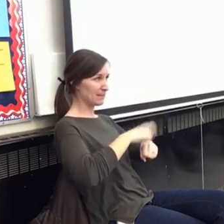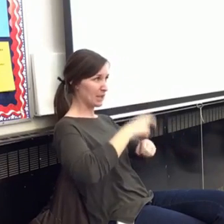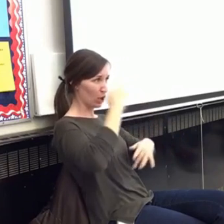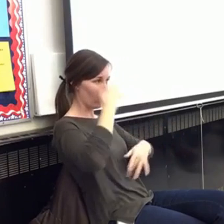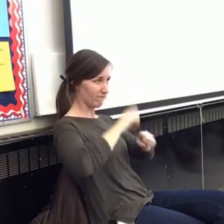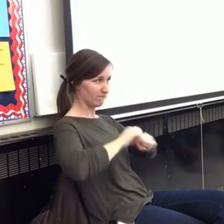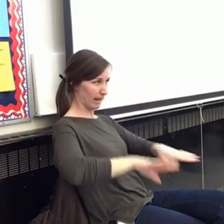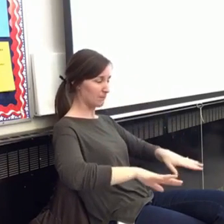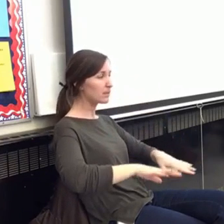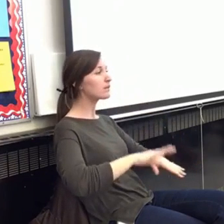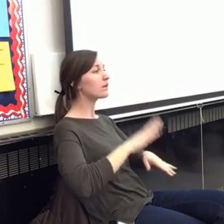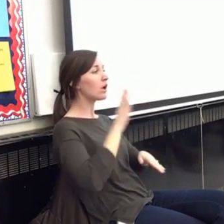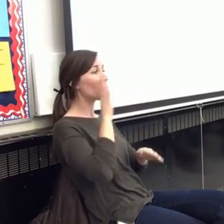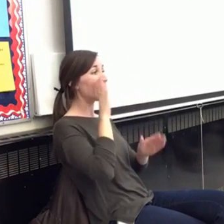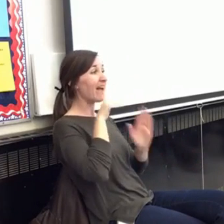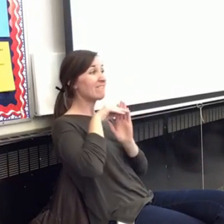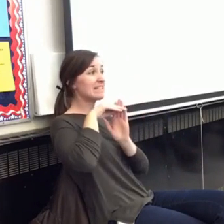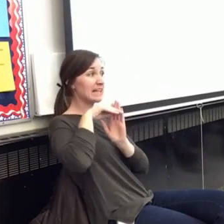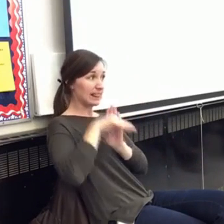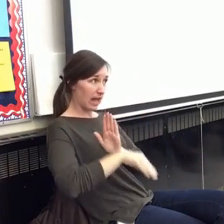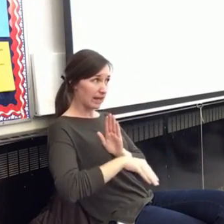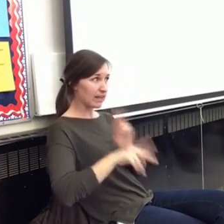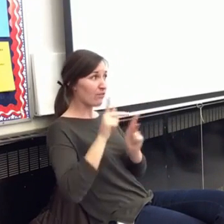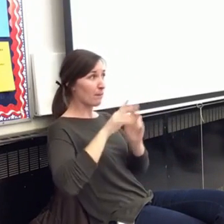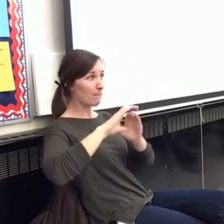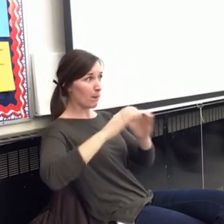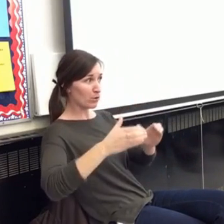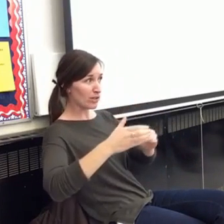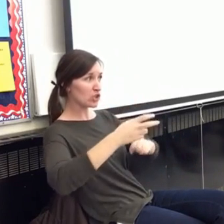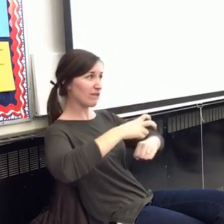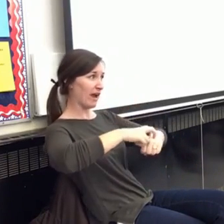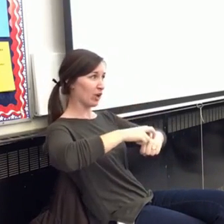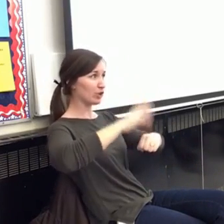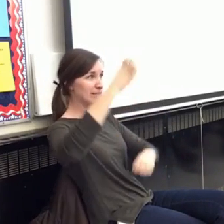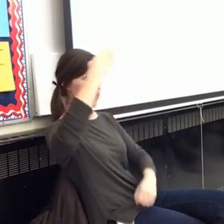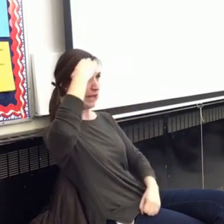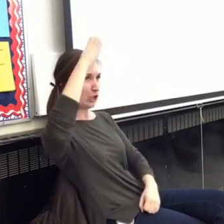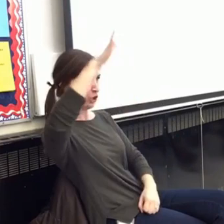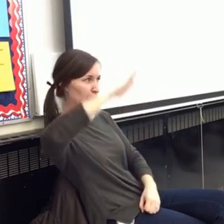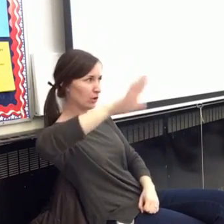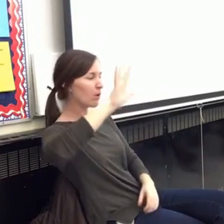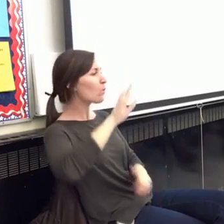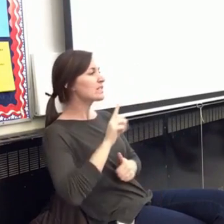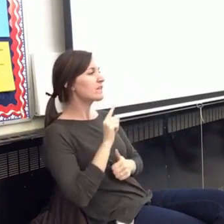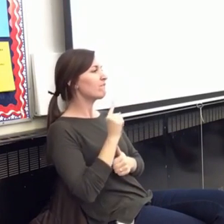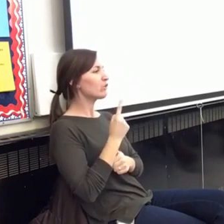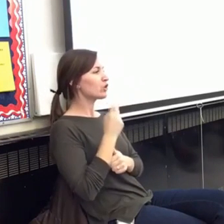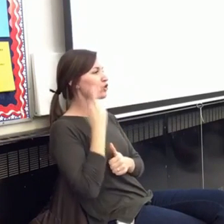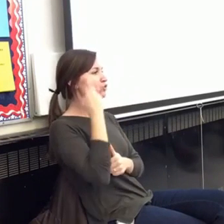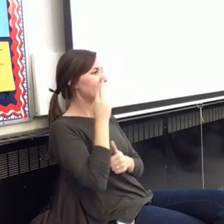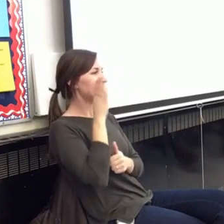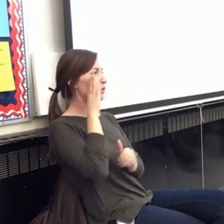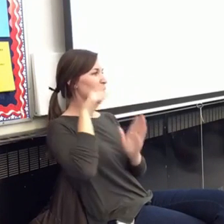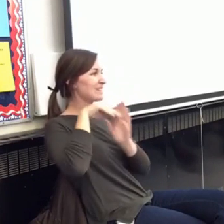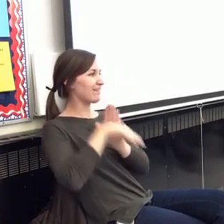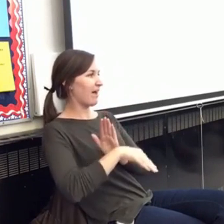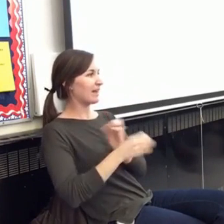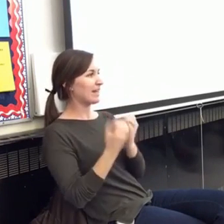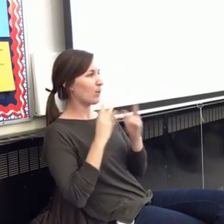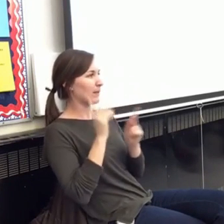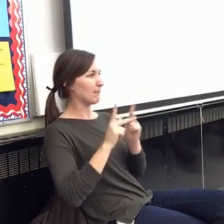have a decline in the population of Ireland and Europe. What would be the first reason of why this would immediately decline in that